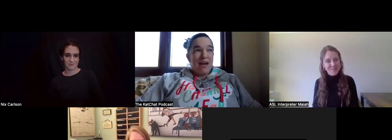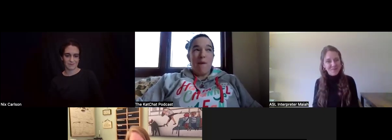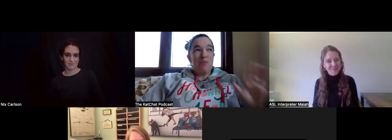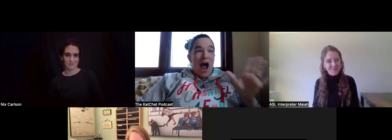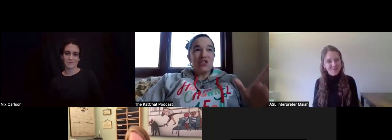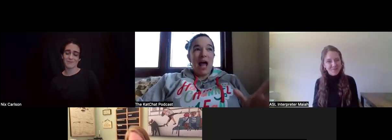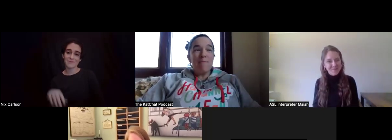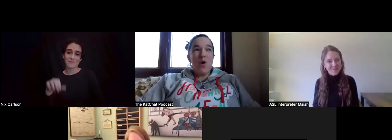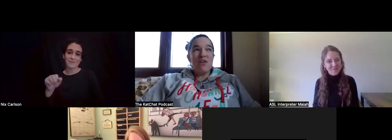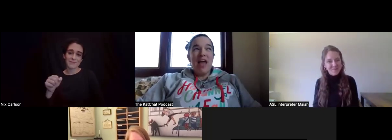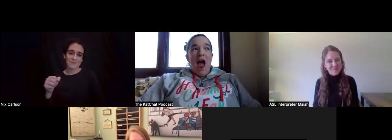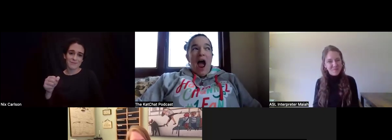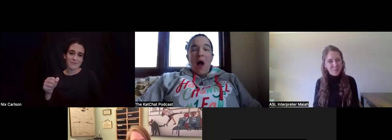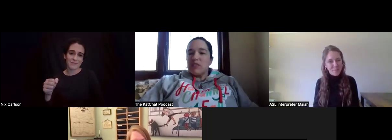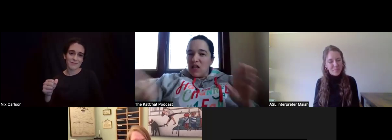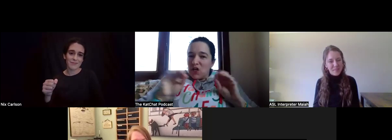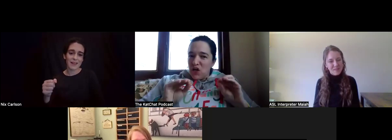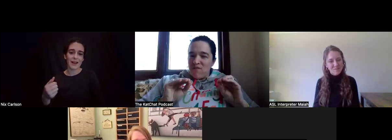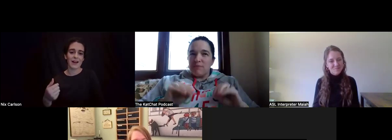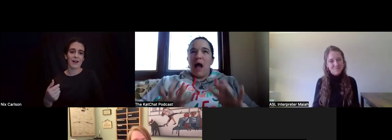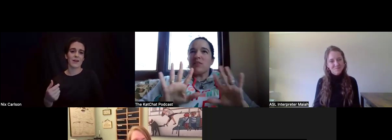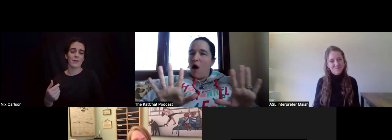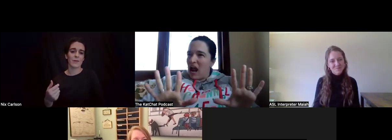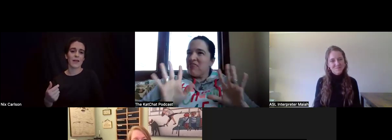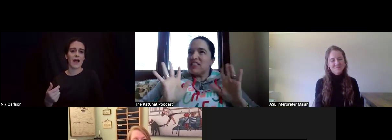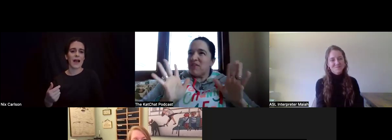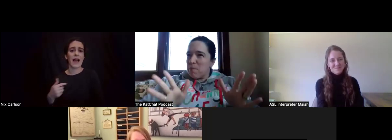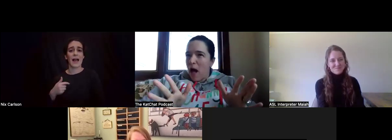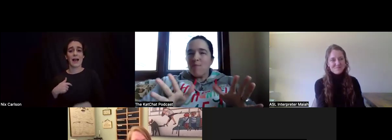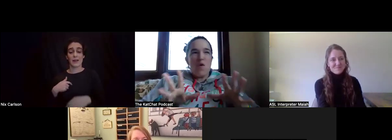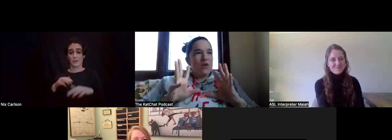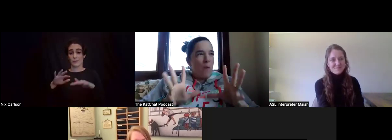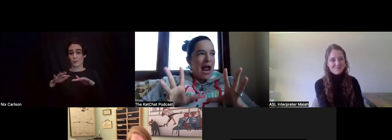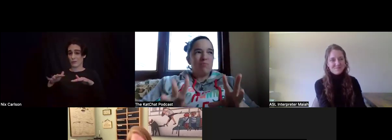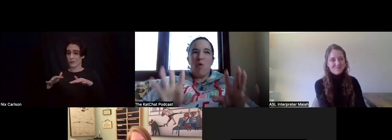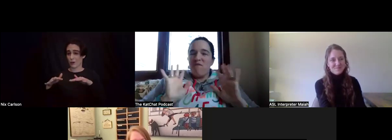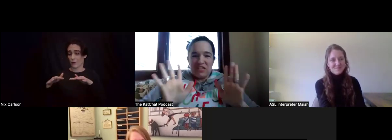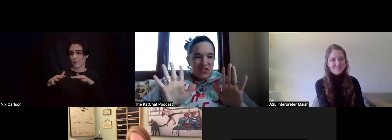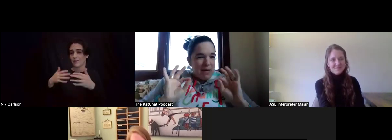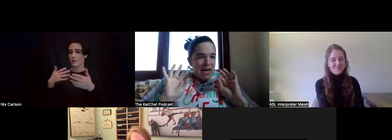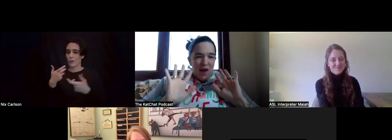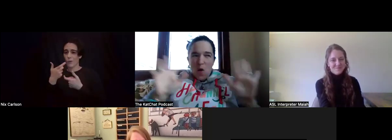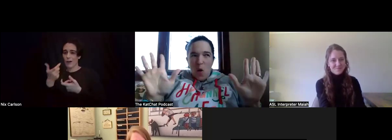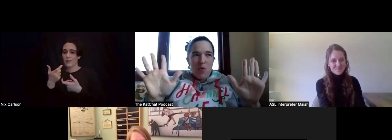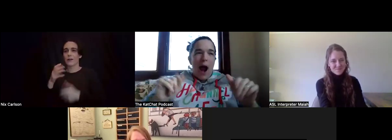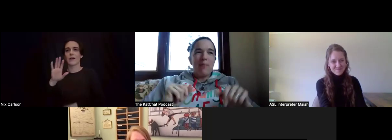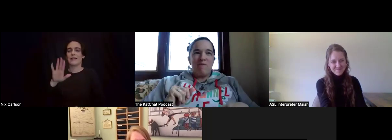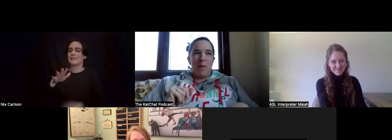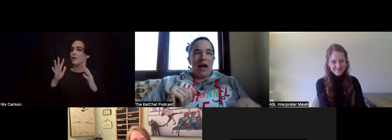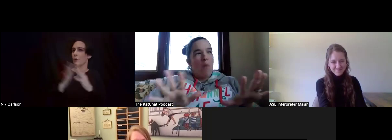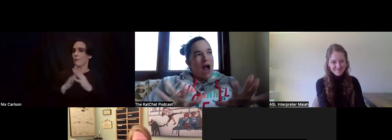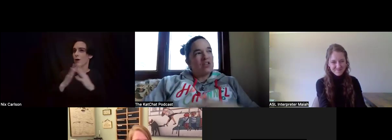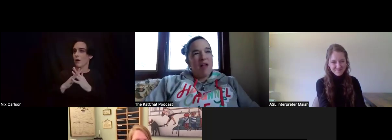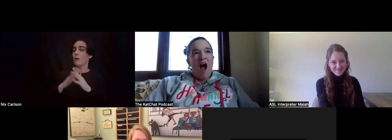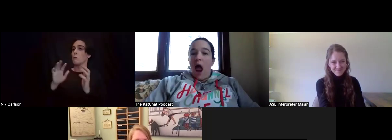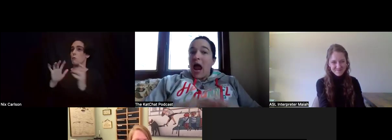Yeah, I mean, I was watching that movie. I was a little nervous, but I was like, okay, this is a football movie, romance movie. This should be no problem for